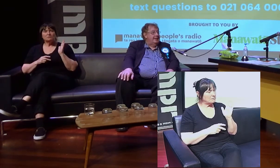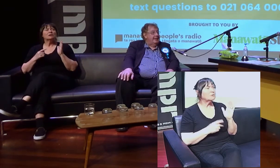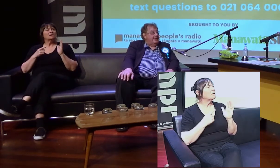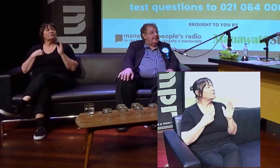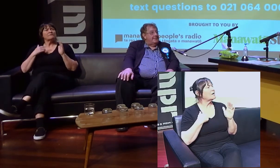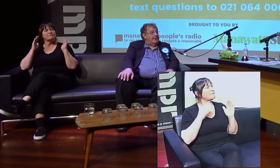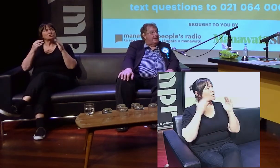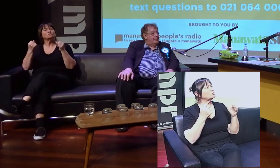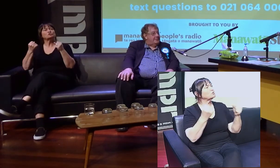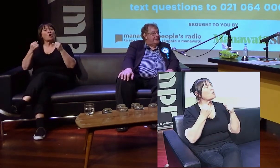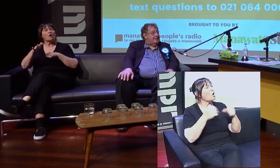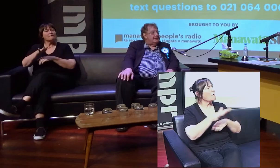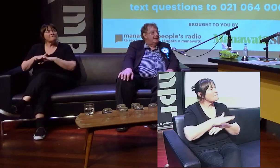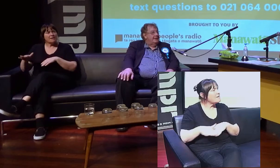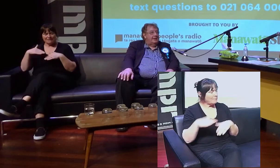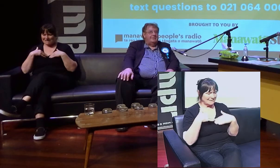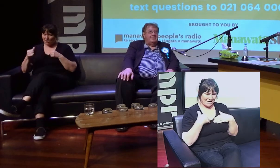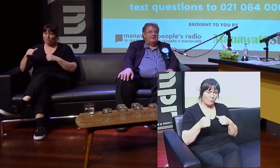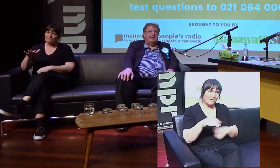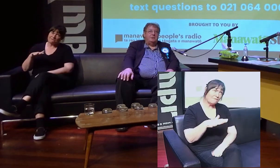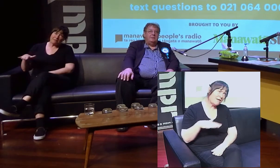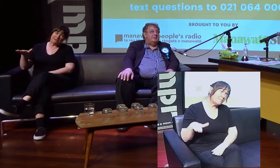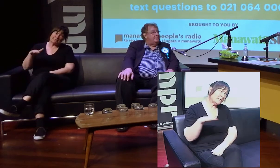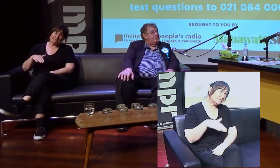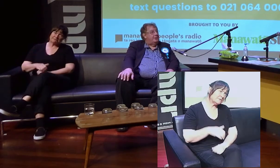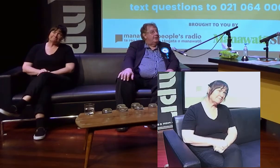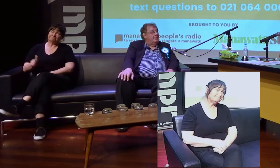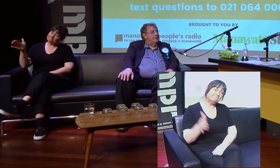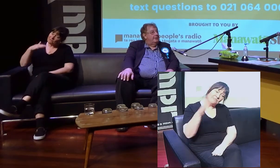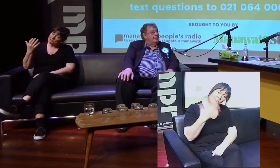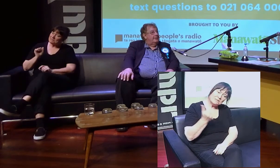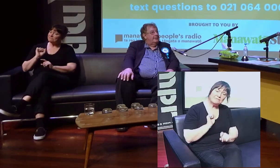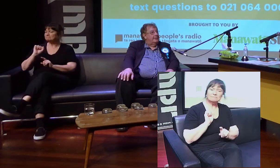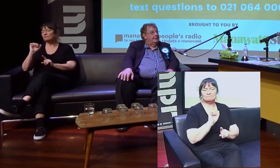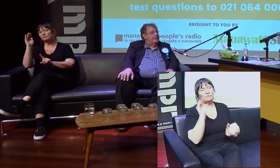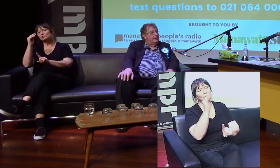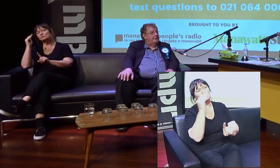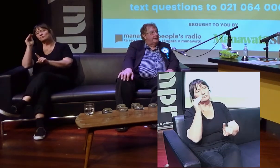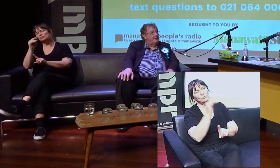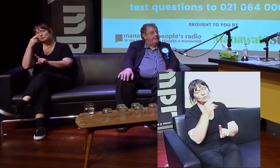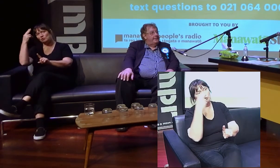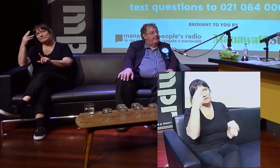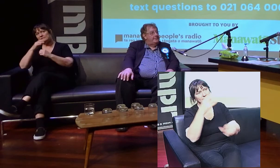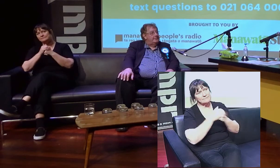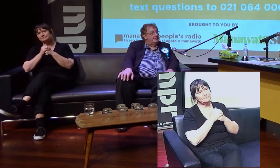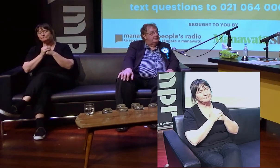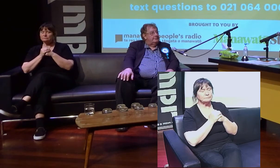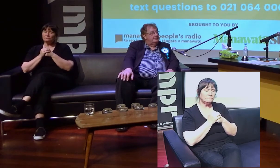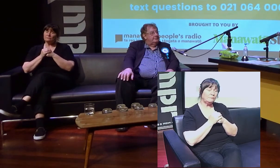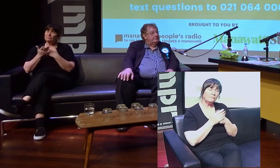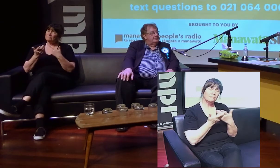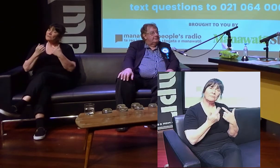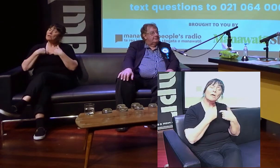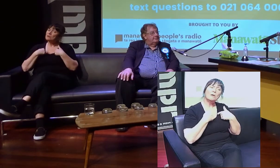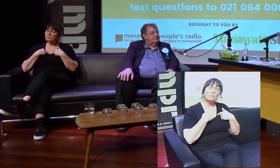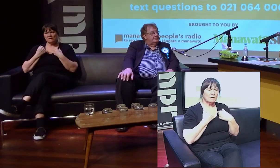families, healthy families, and families that have dreams and a future. When I drive into work every day, I pass